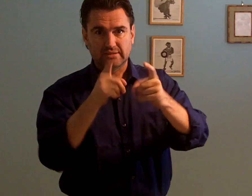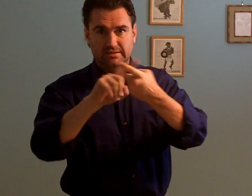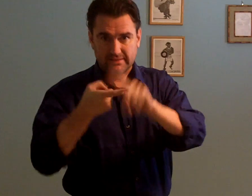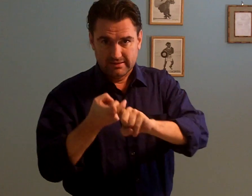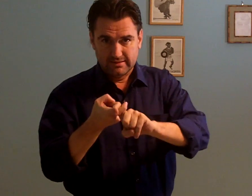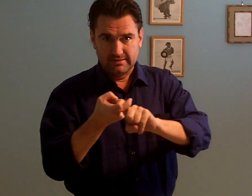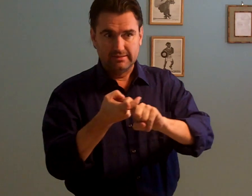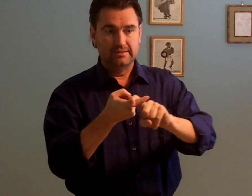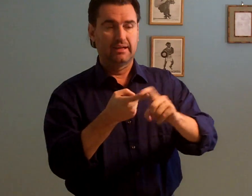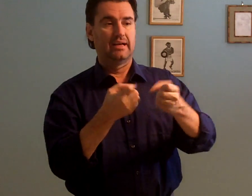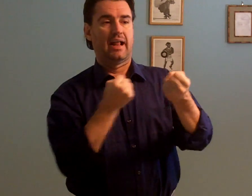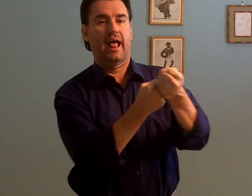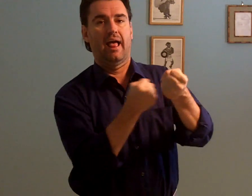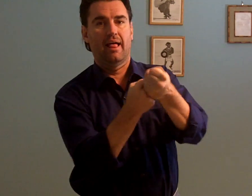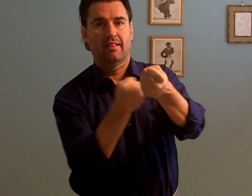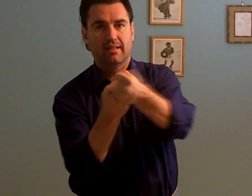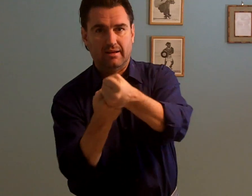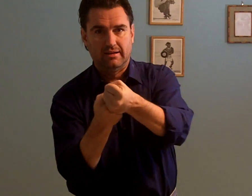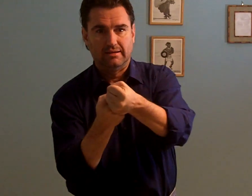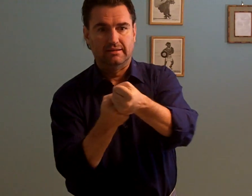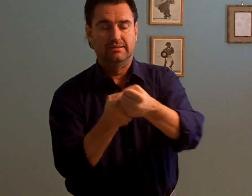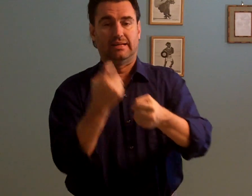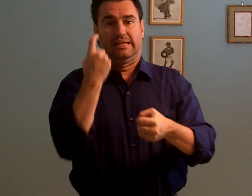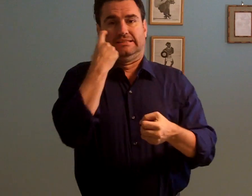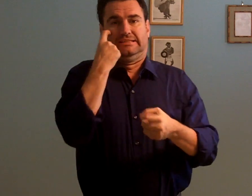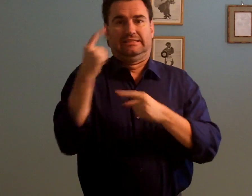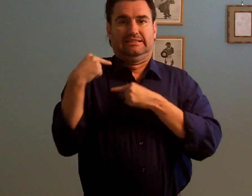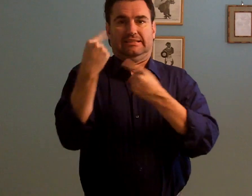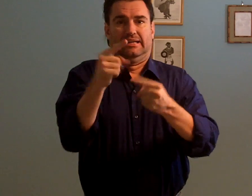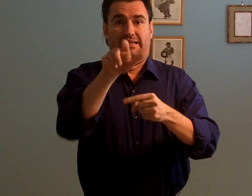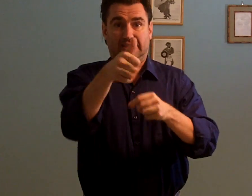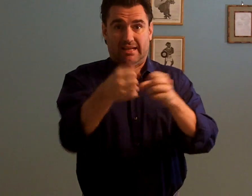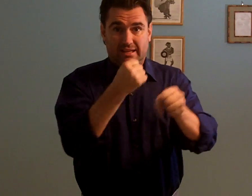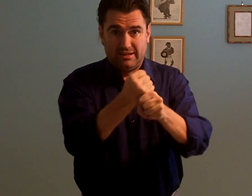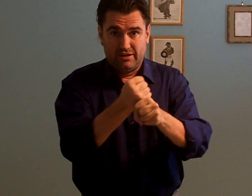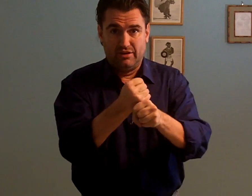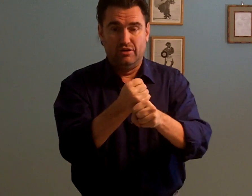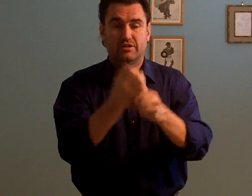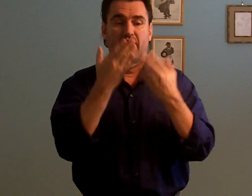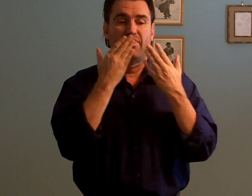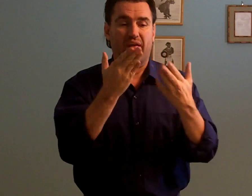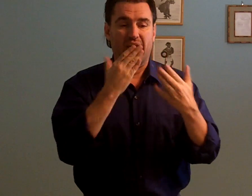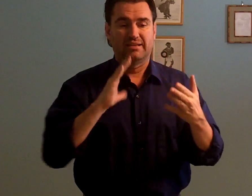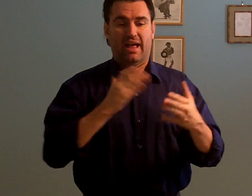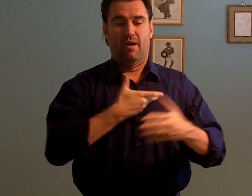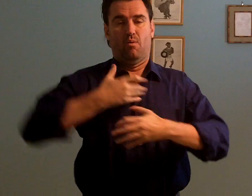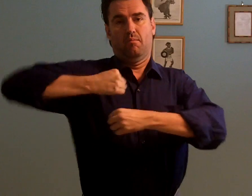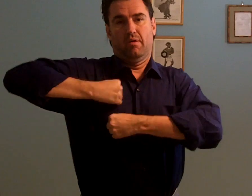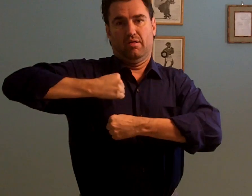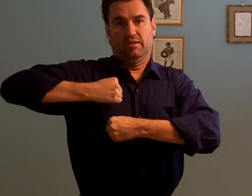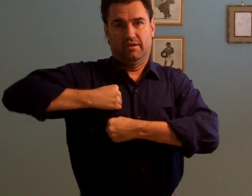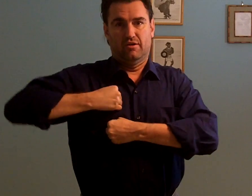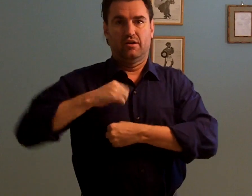to the tireless and heroic work of our military and our counterterrorism professionals, we've made great strides in that